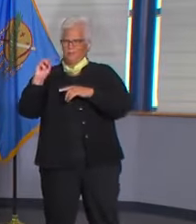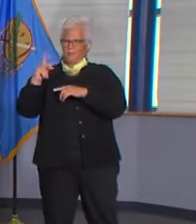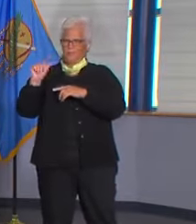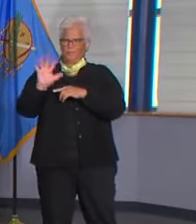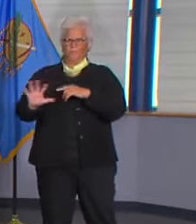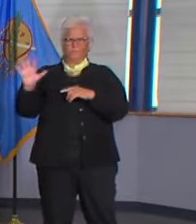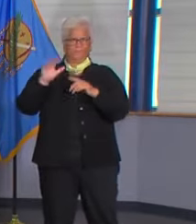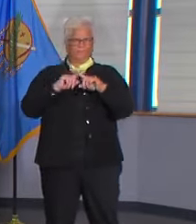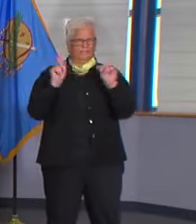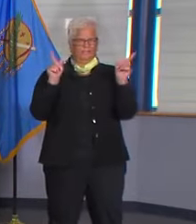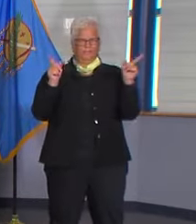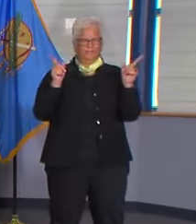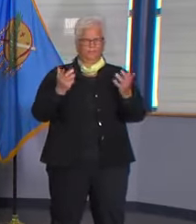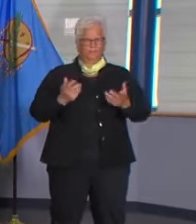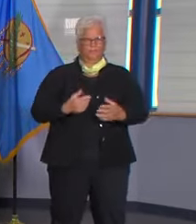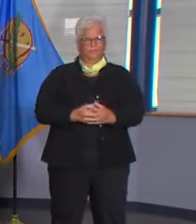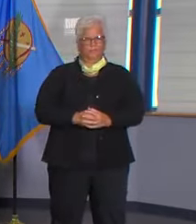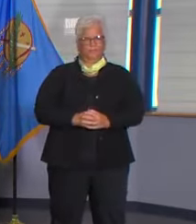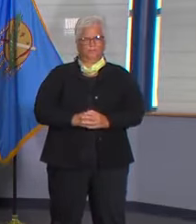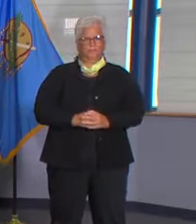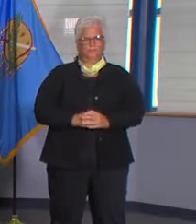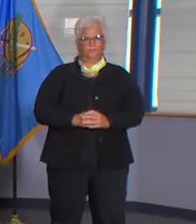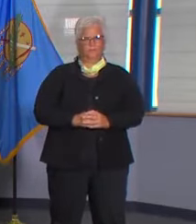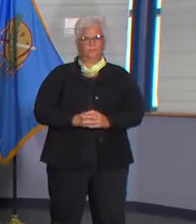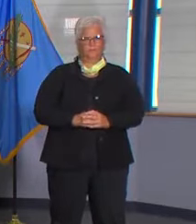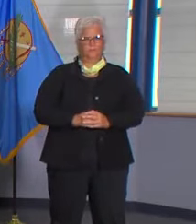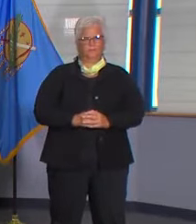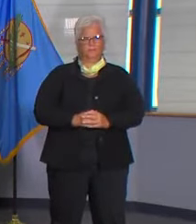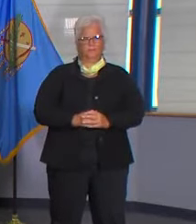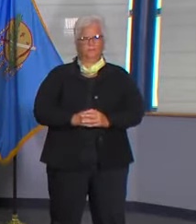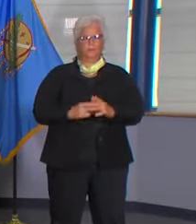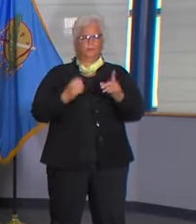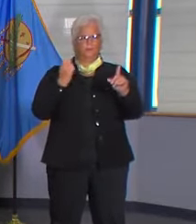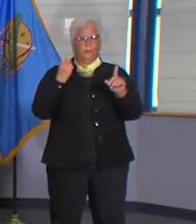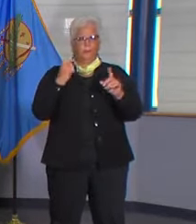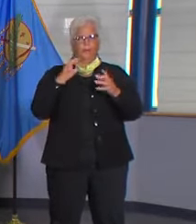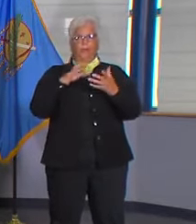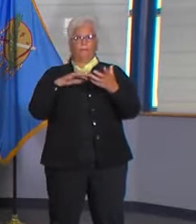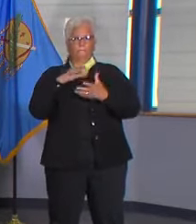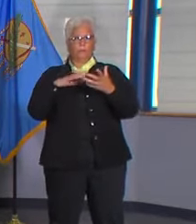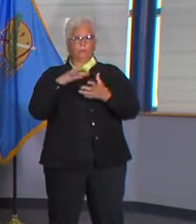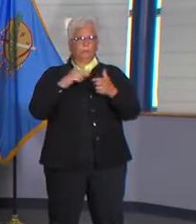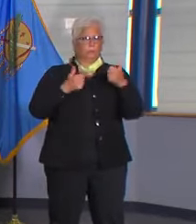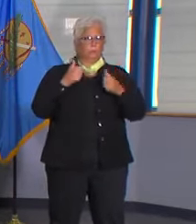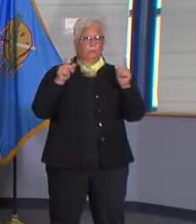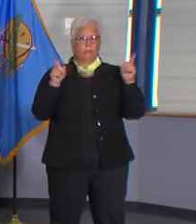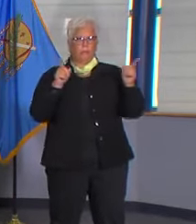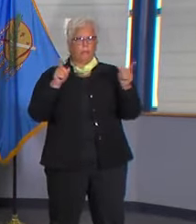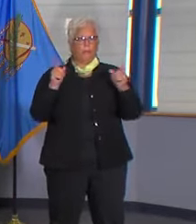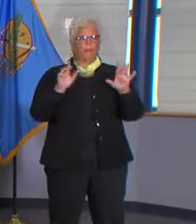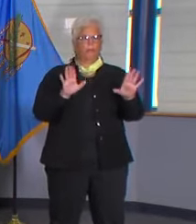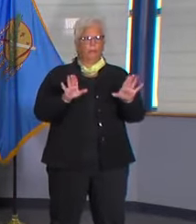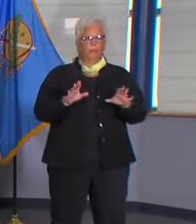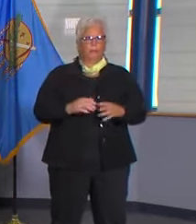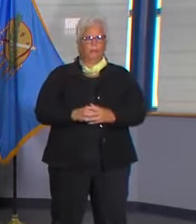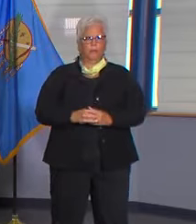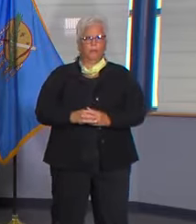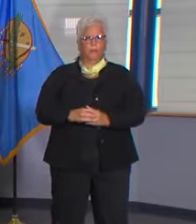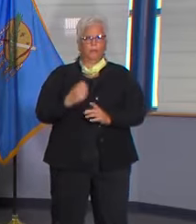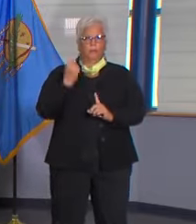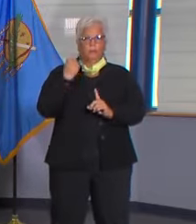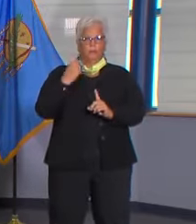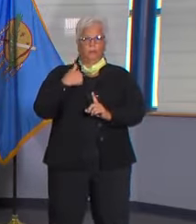really what is adding to that confusion and what recommendation you follow, because right now the state's alert system has us in an orange level, whereas